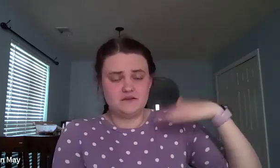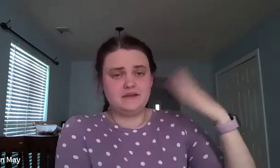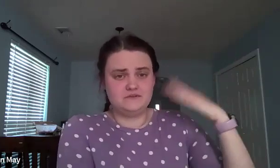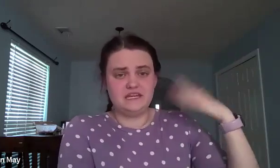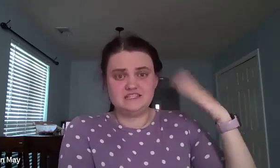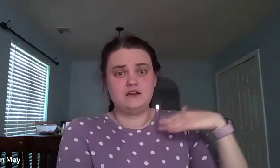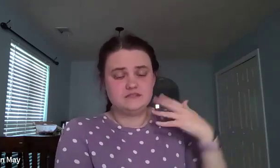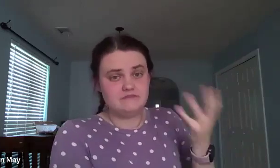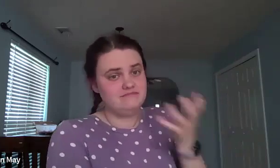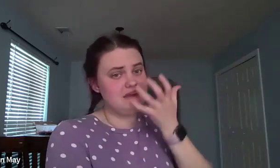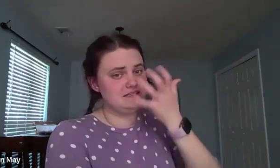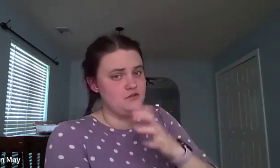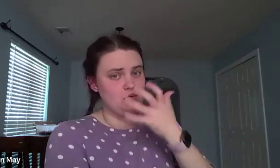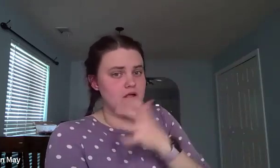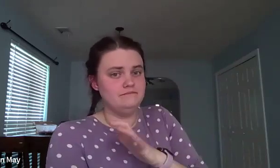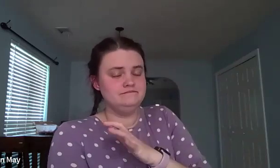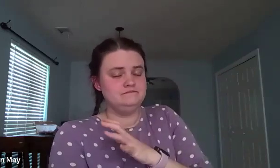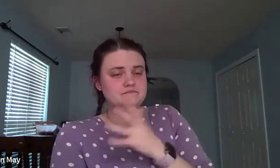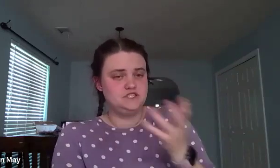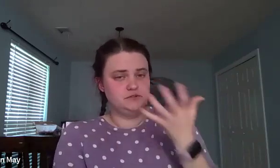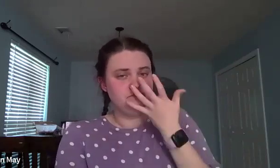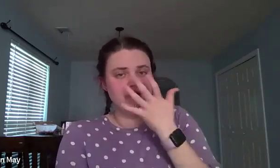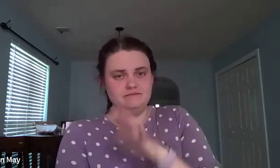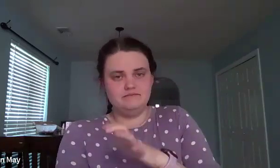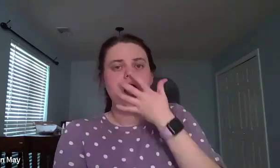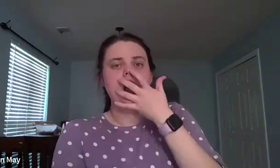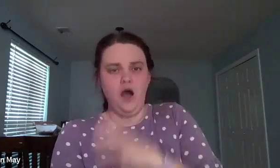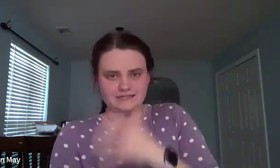like it's hot outside. That is another one too, but hot.